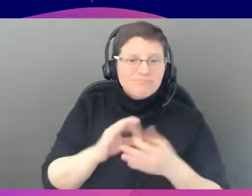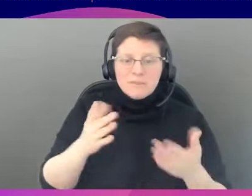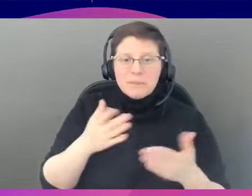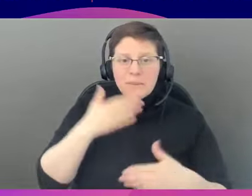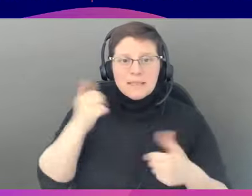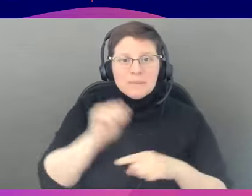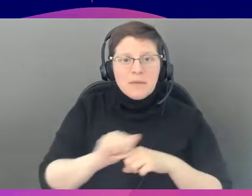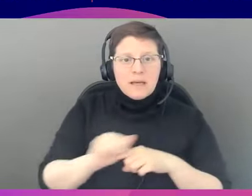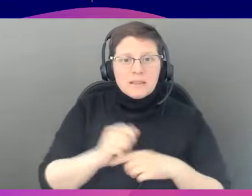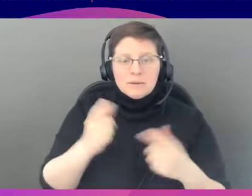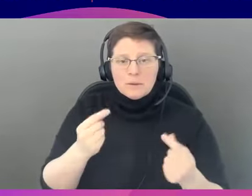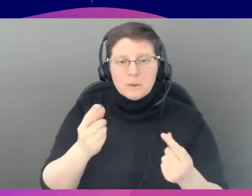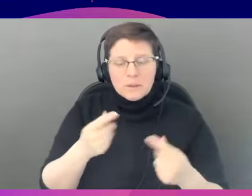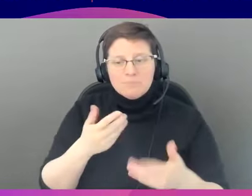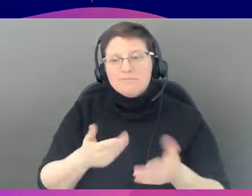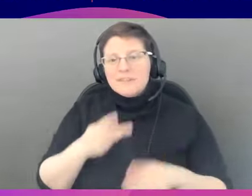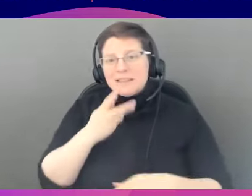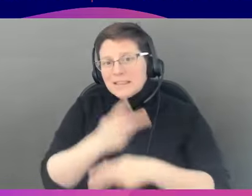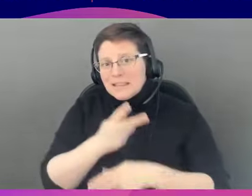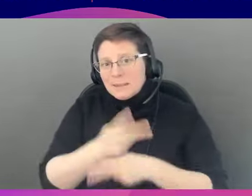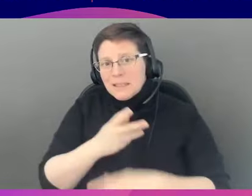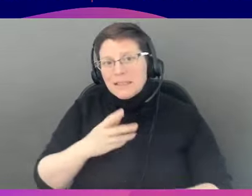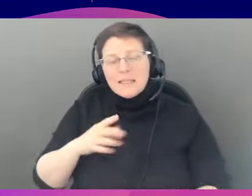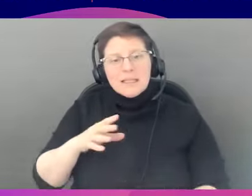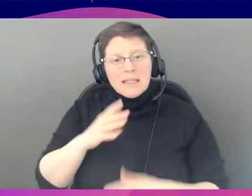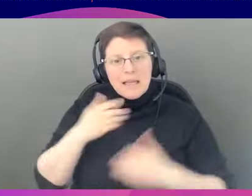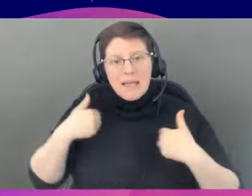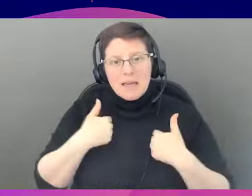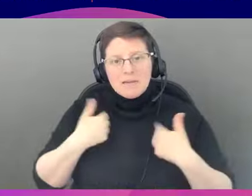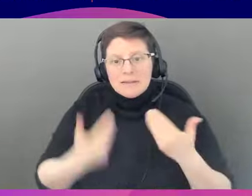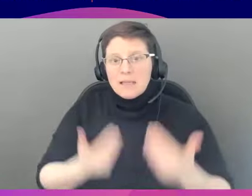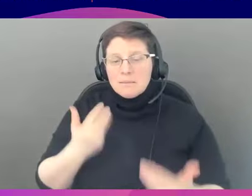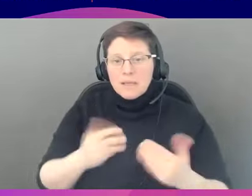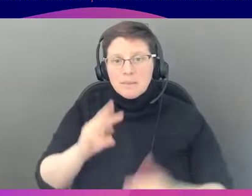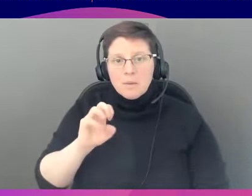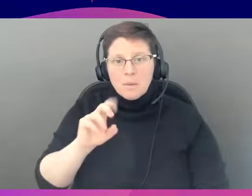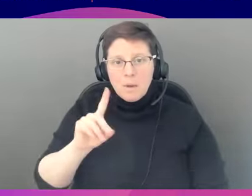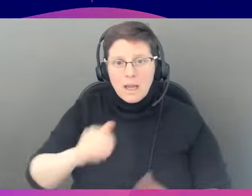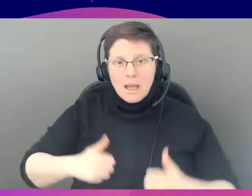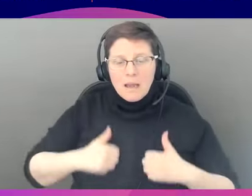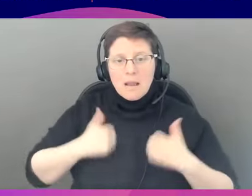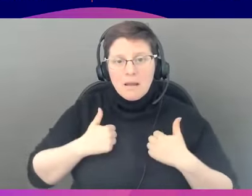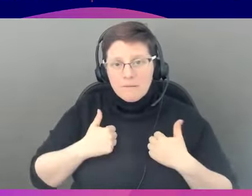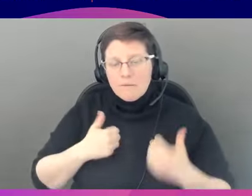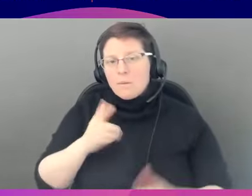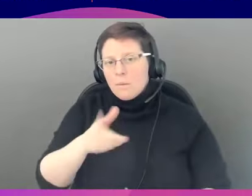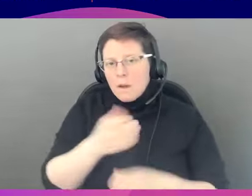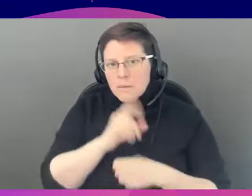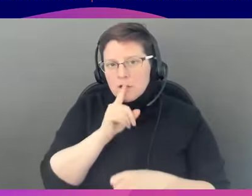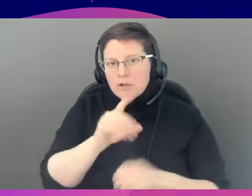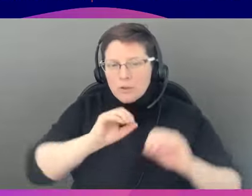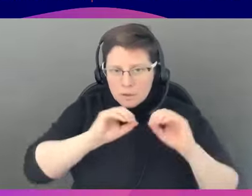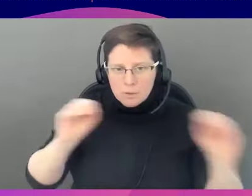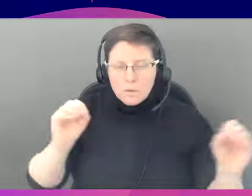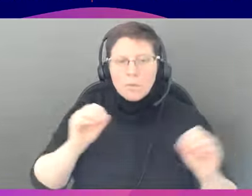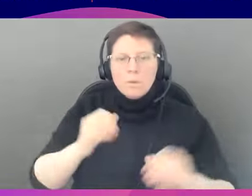as the keeping of animals that might traditionally be considered wildlife. But we want to ensure that no survivor voice